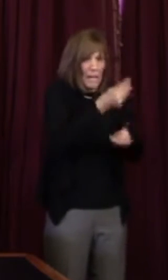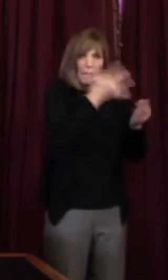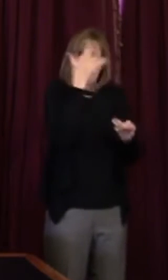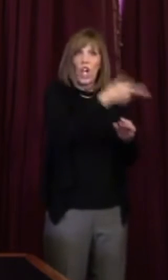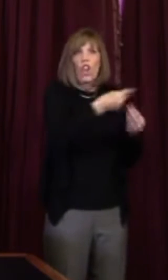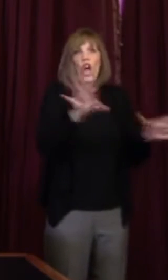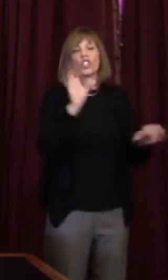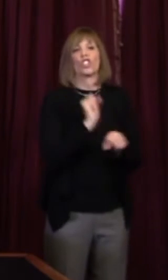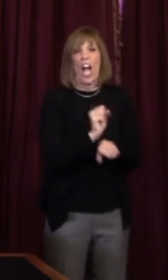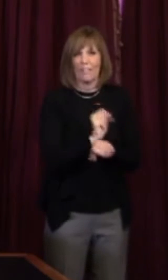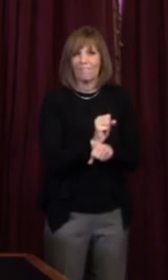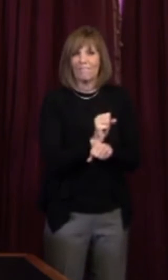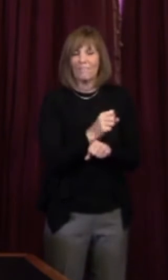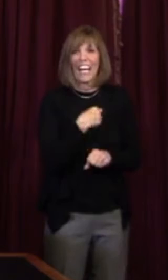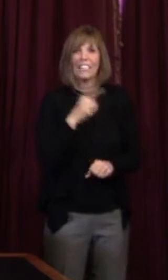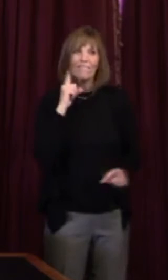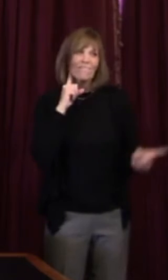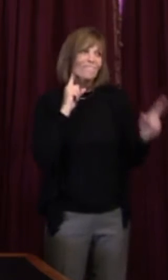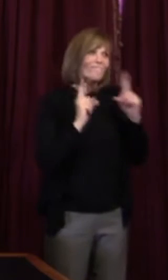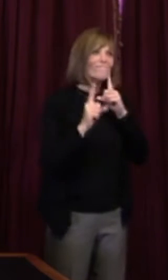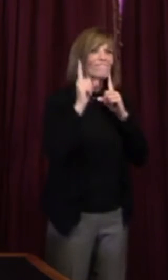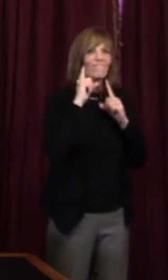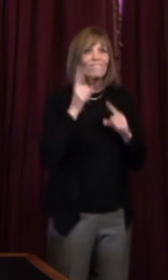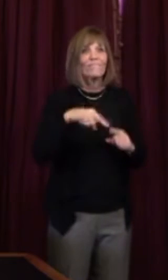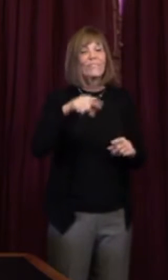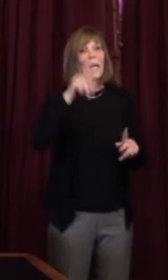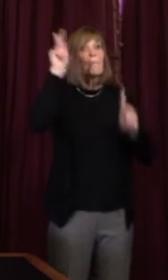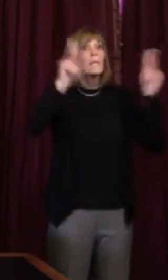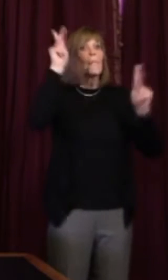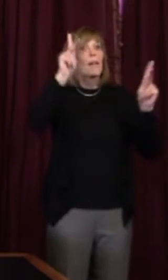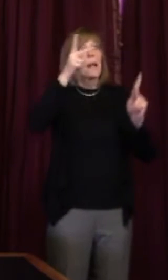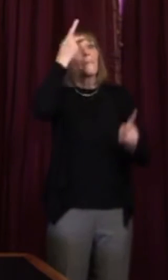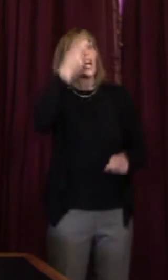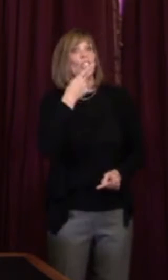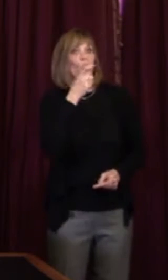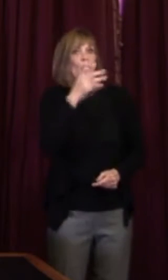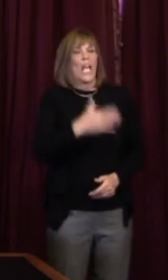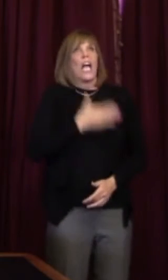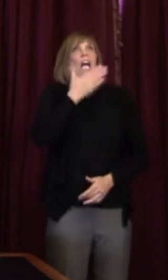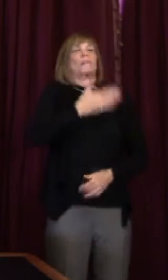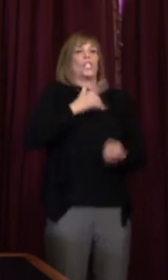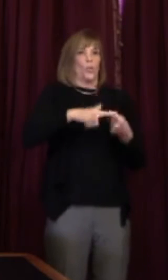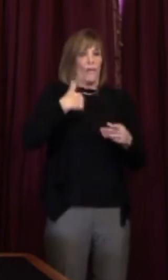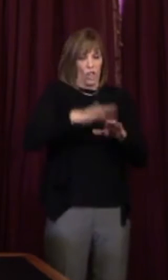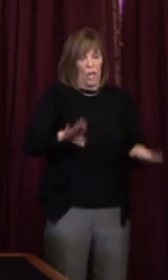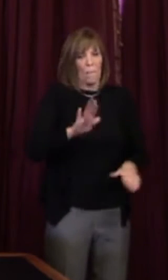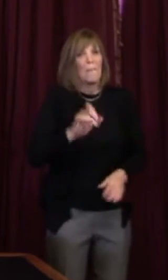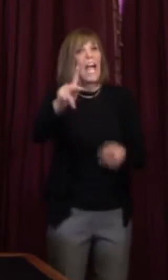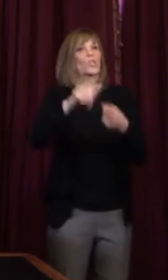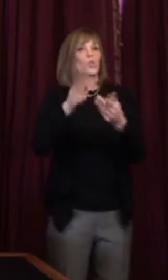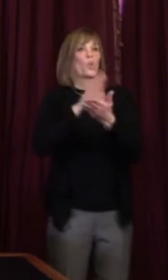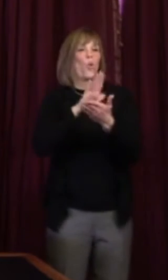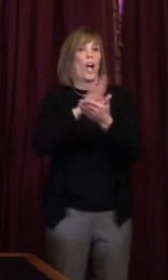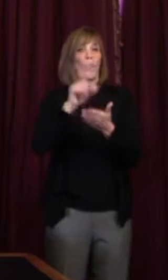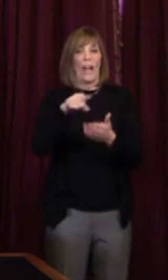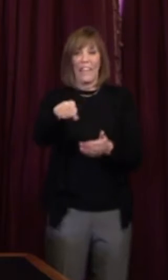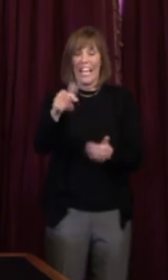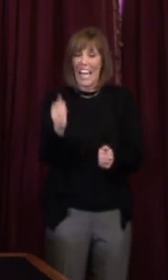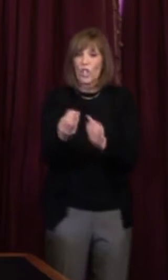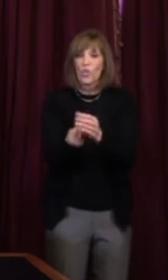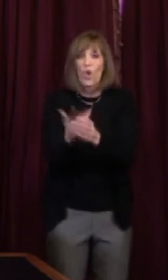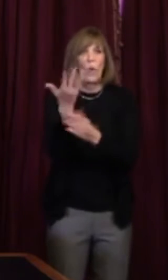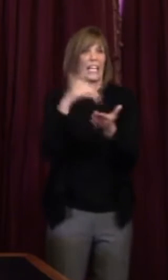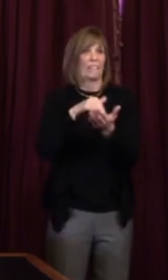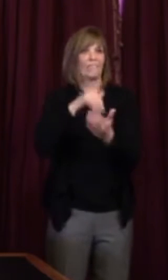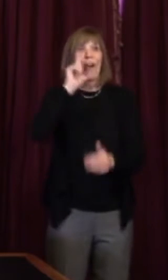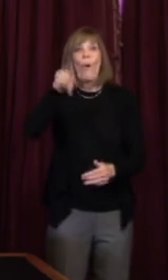their jobs. Parents who are grateful to finally have their children back in school, where they're flourishing again,